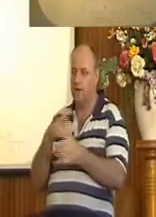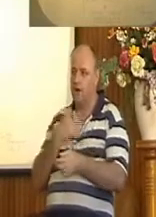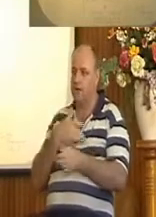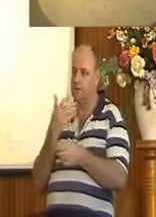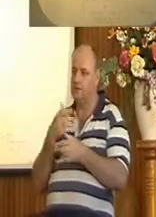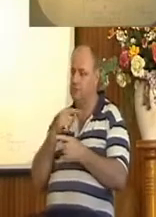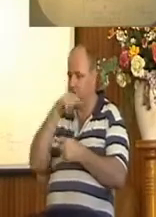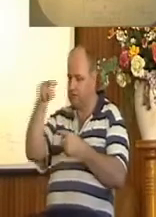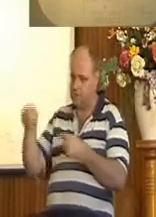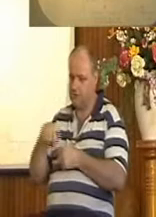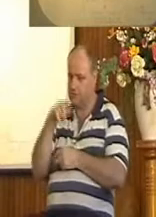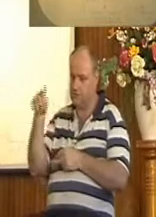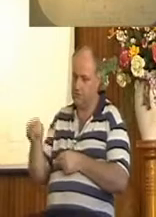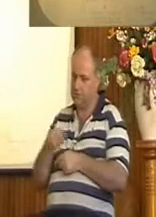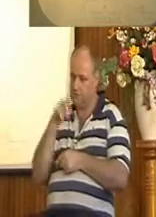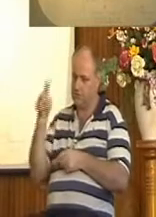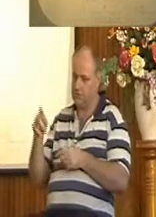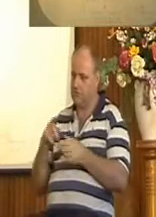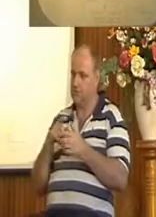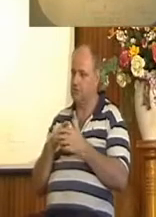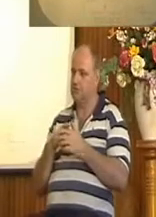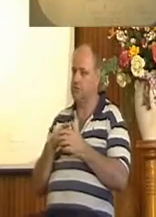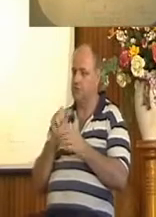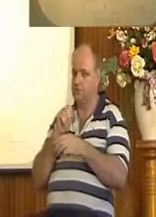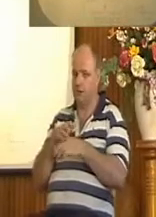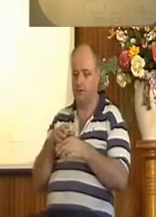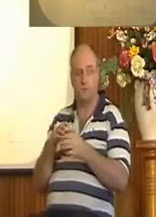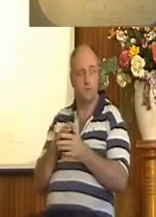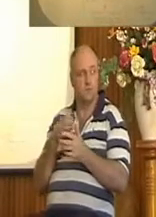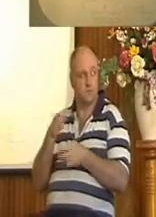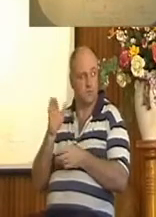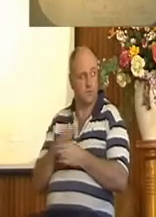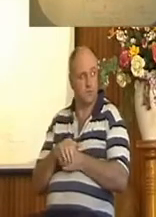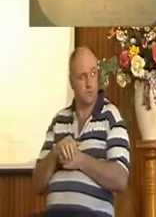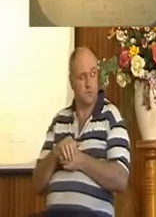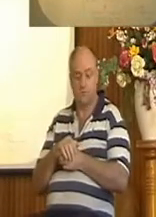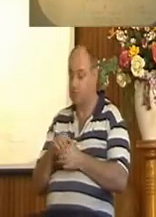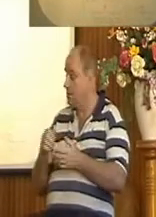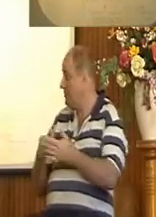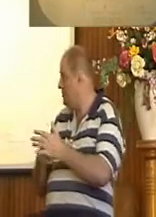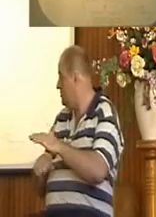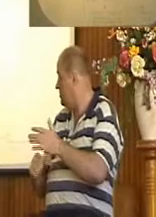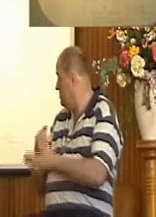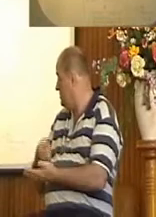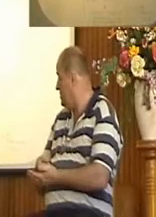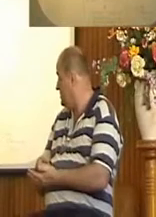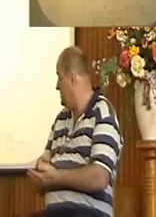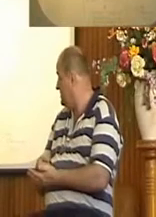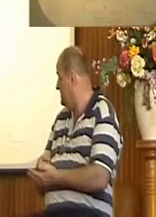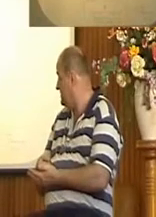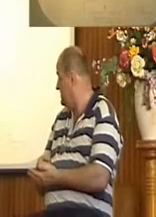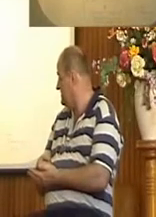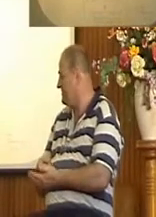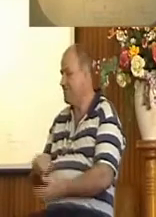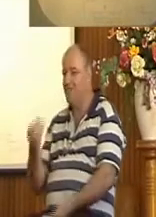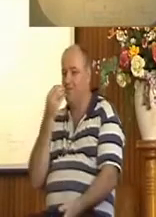round and round it goes. Now down the bottom there, Well, I've got human input. That's the food